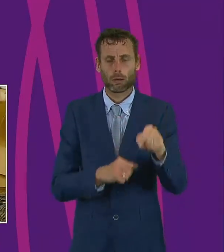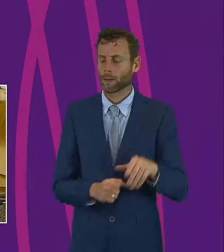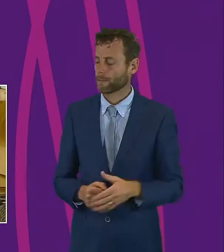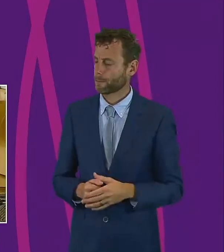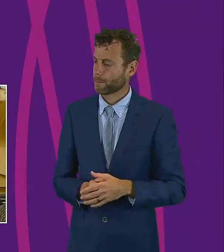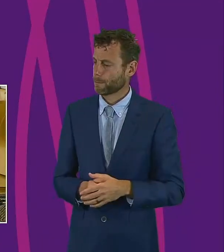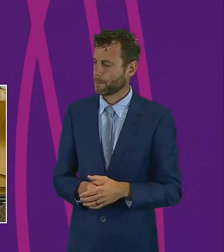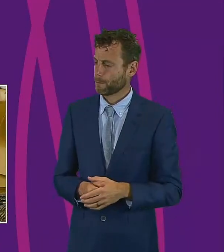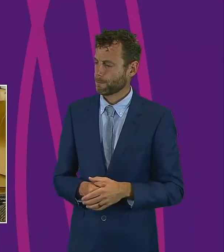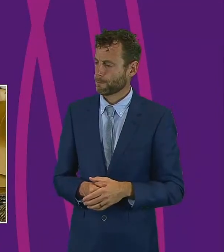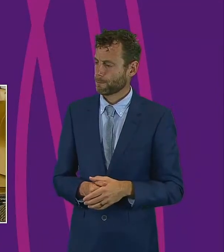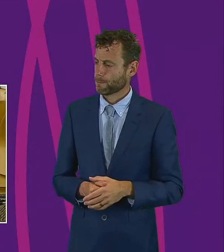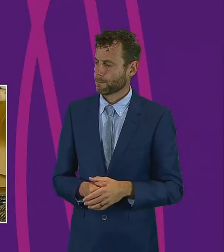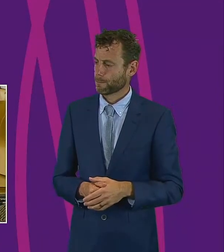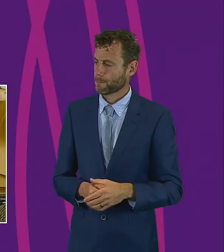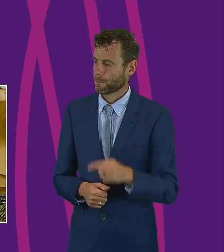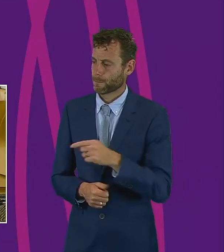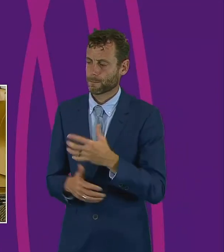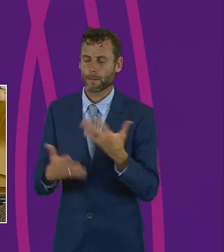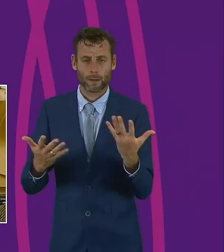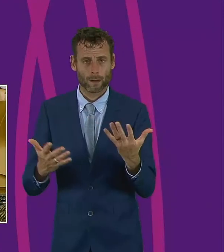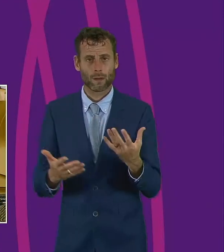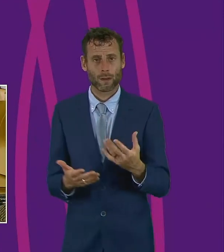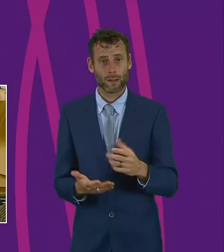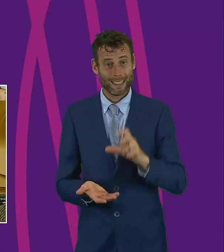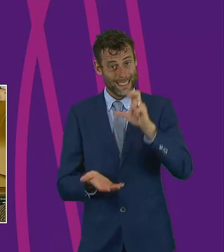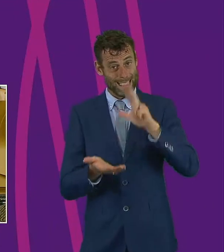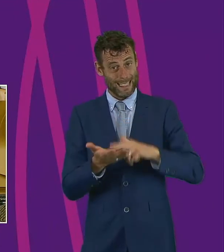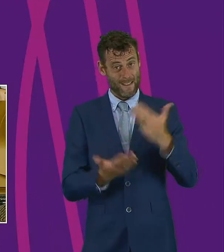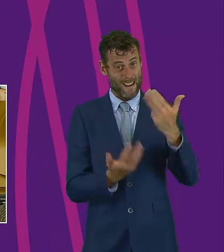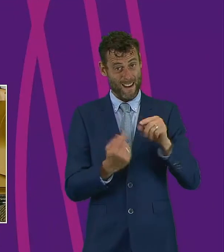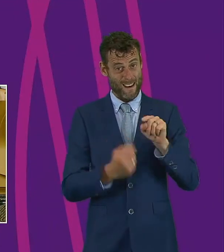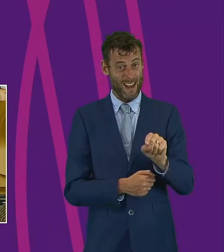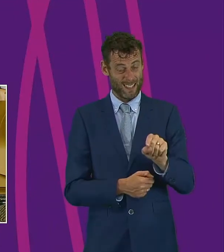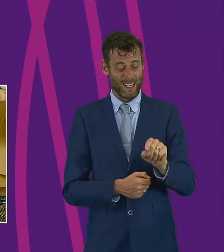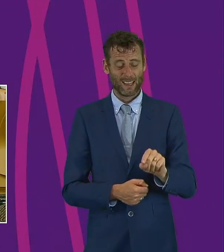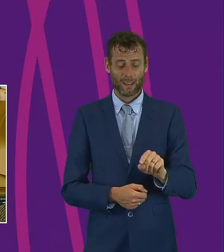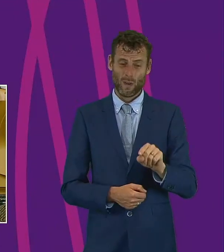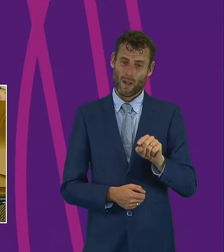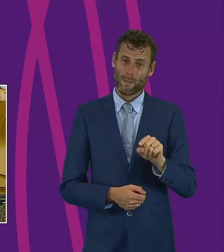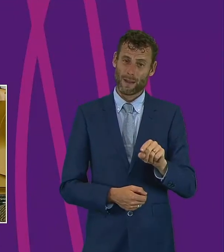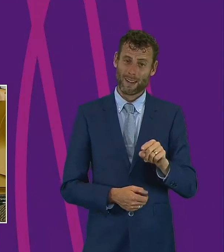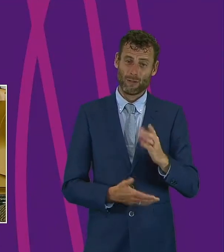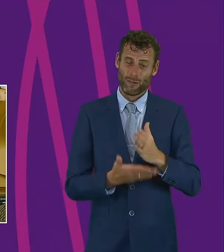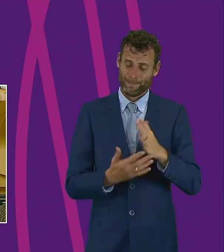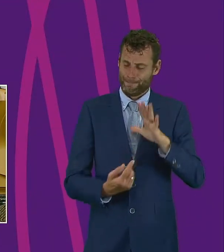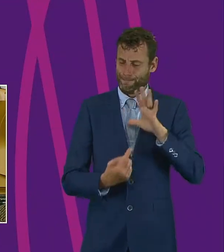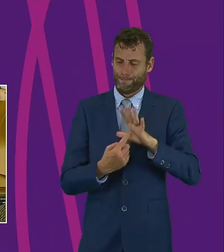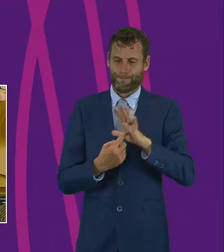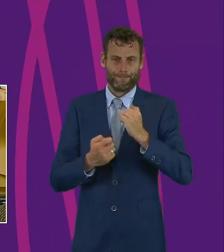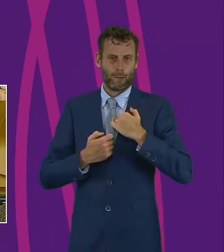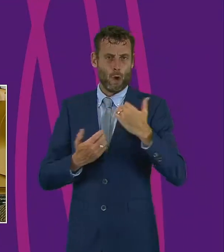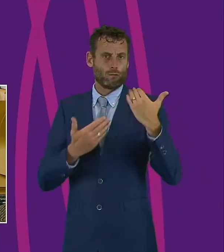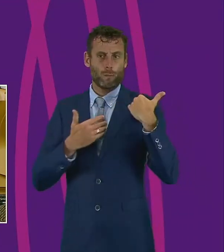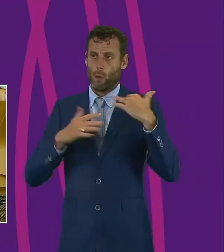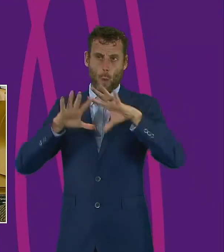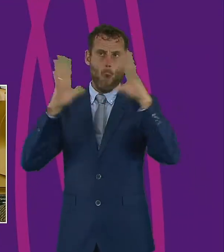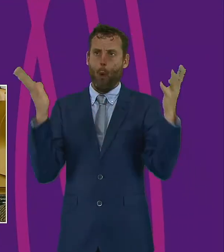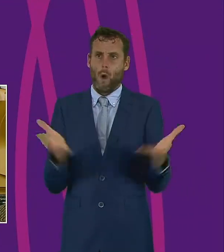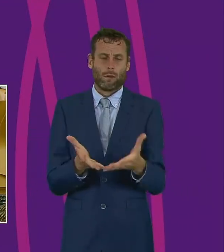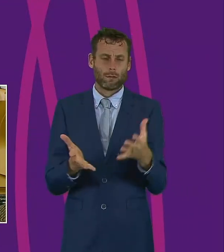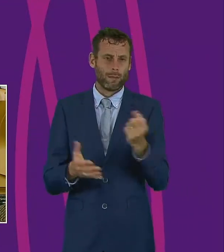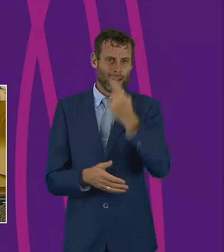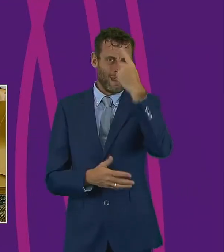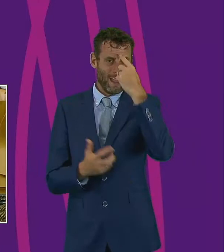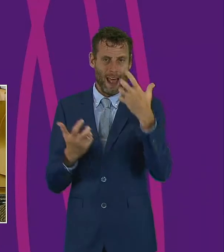the immediate challenges of tackling COVID, this is, I think, the biggest responsibility that governments the world over have right now, is